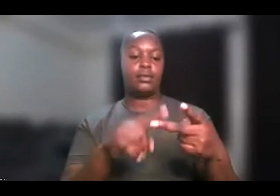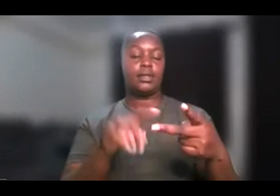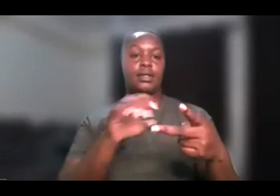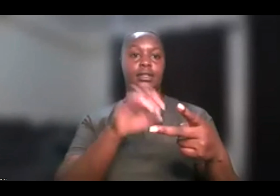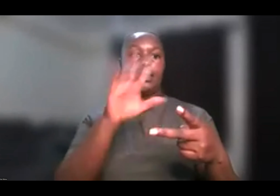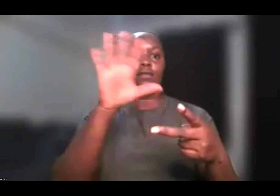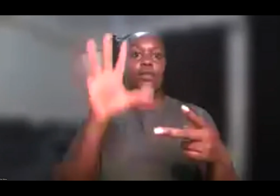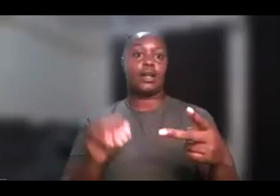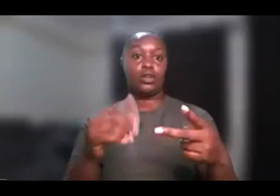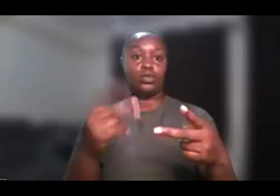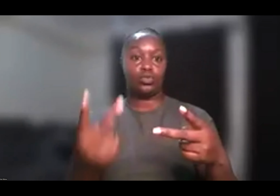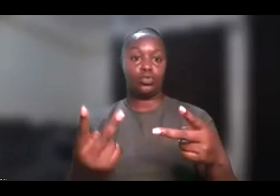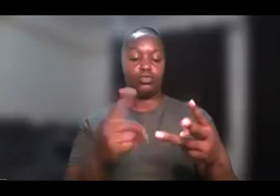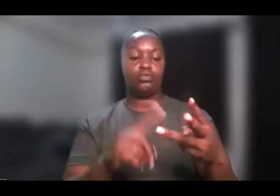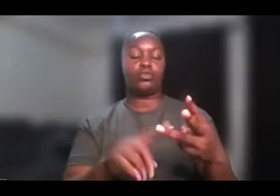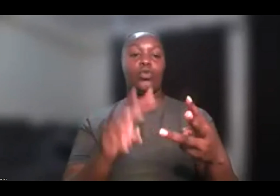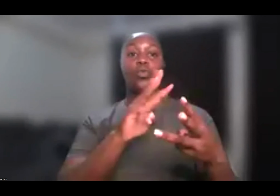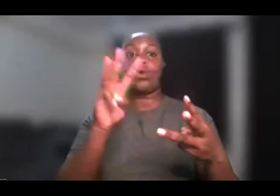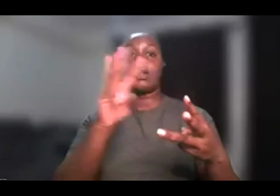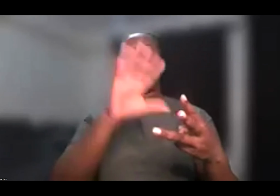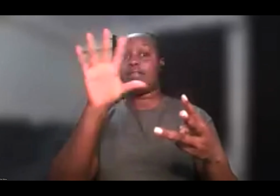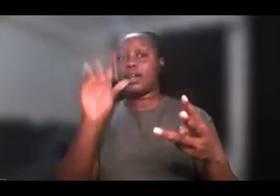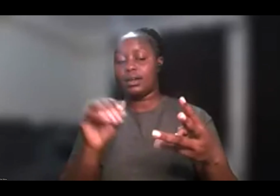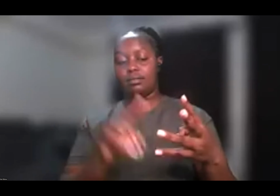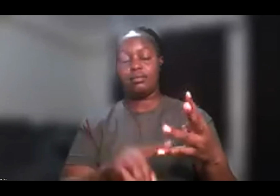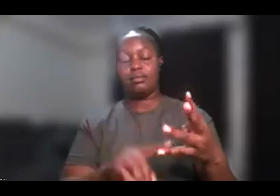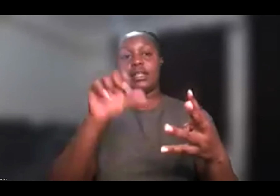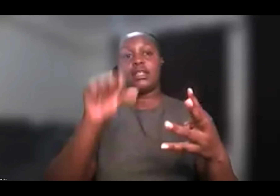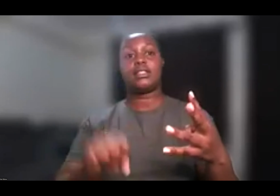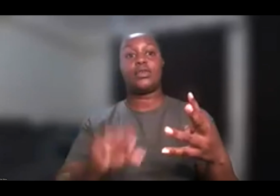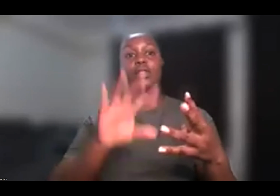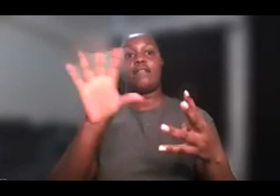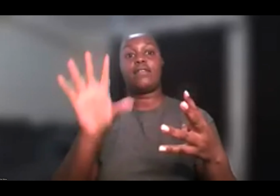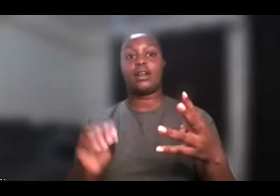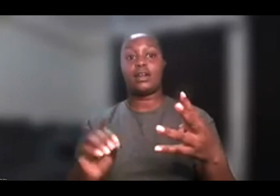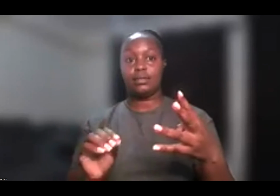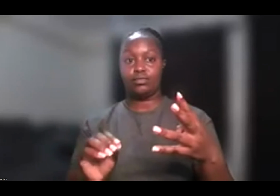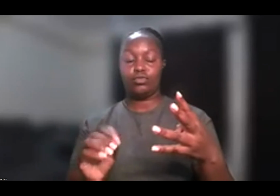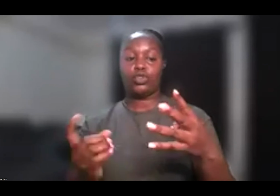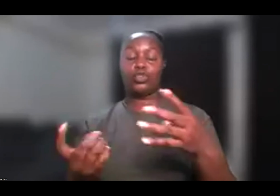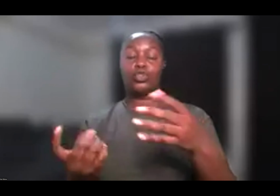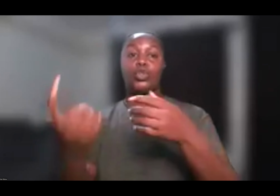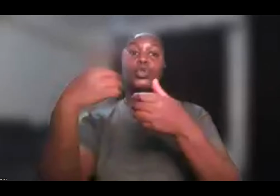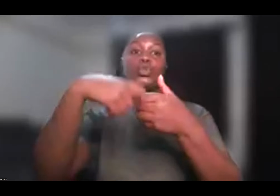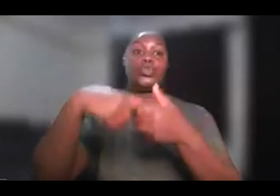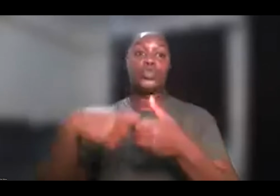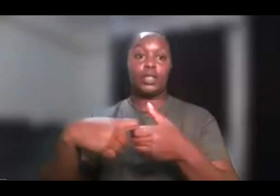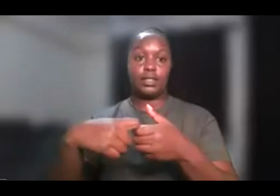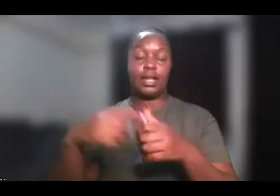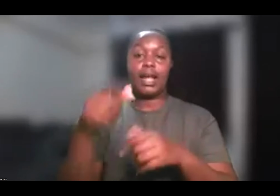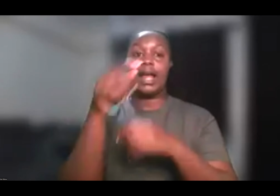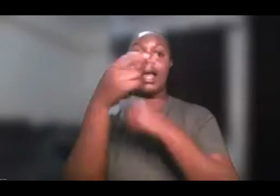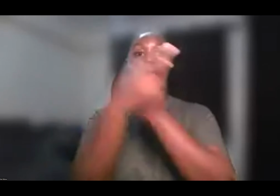Africa. So kindly join where the region you're from. So